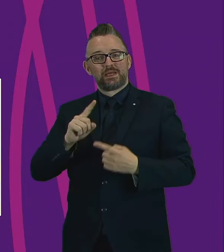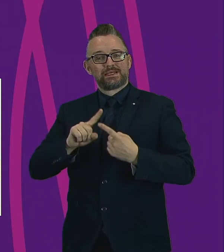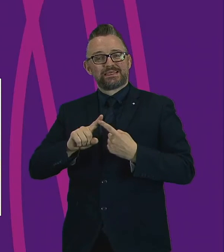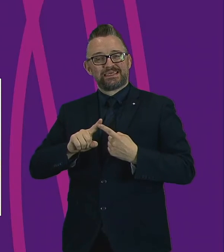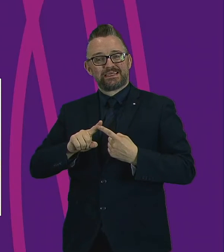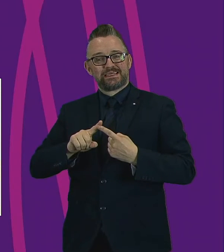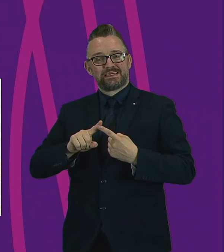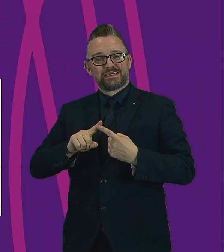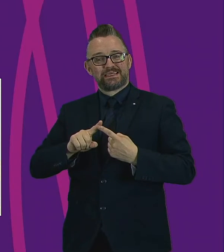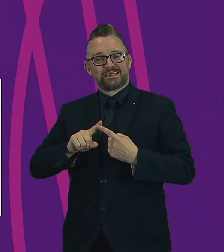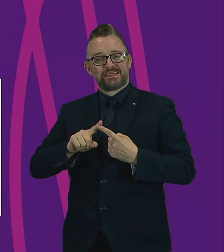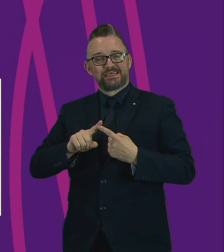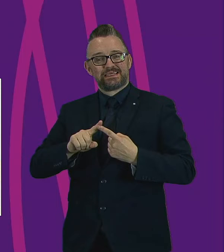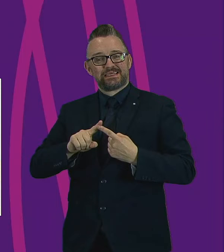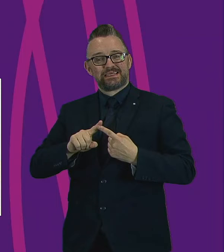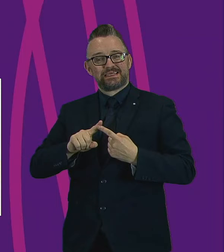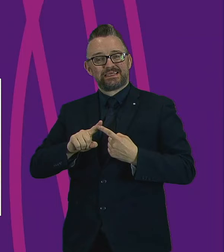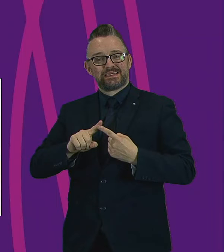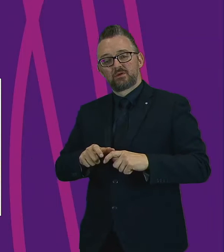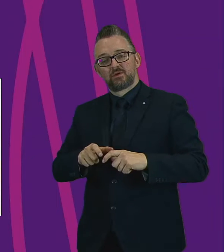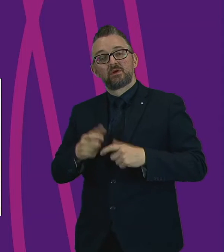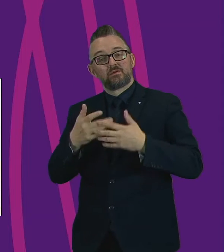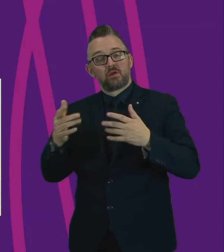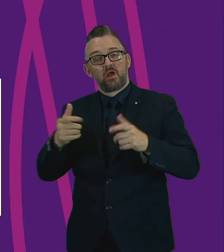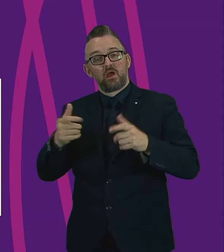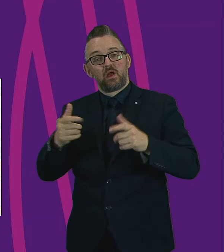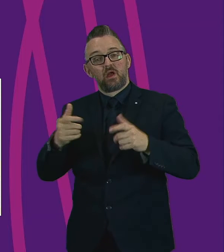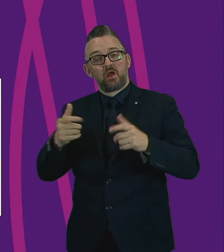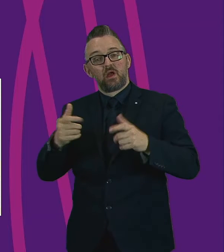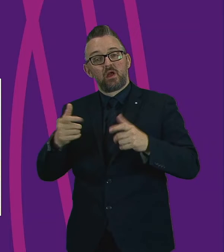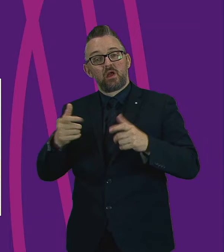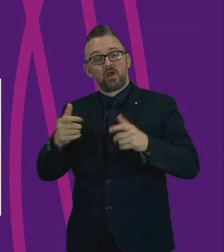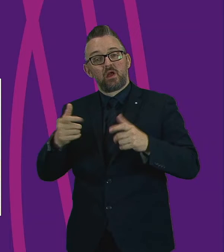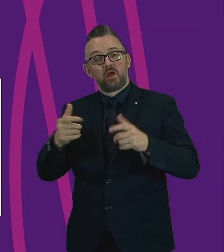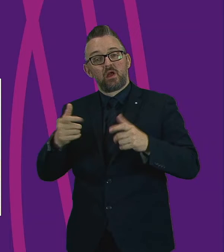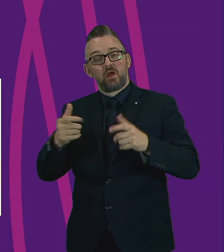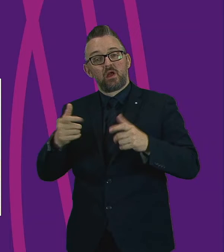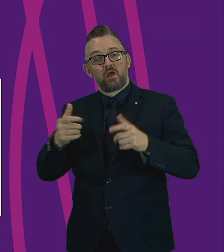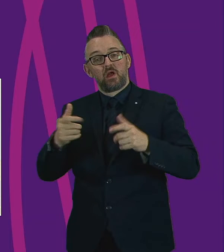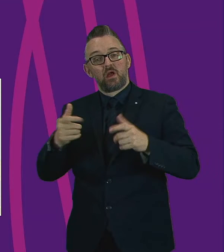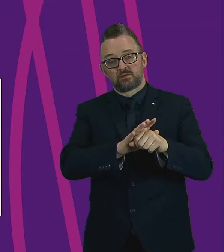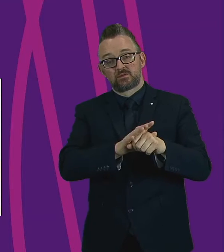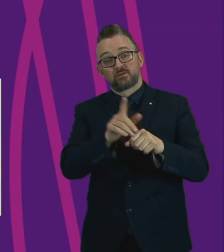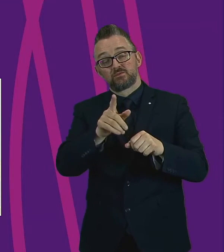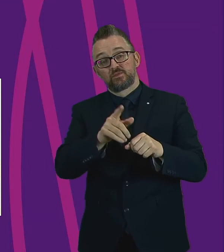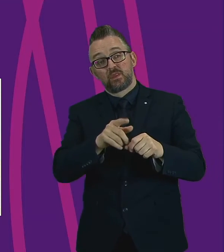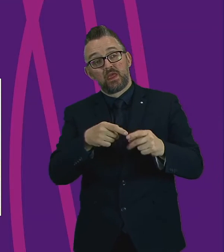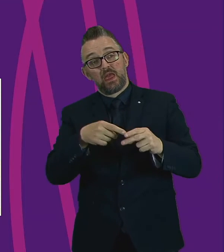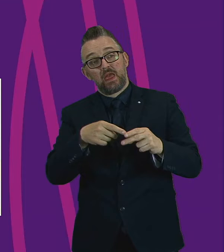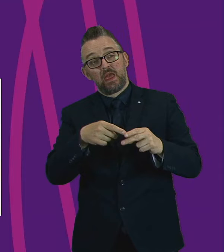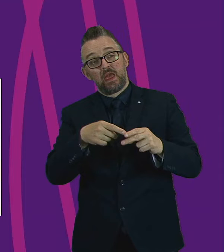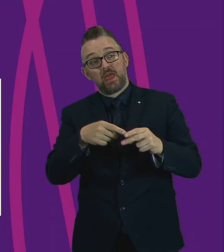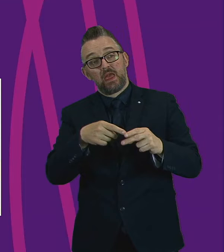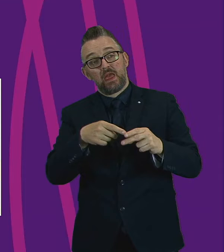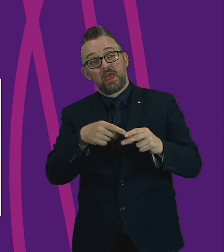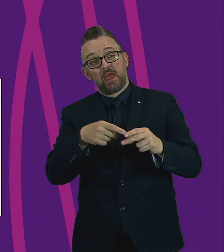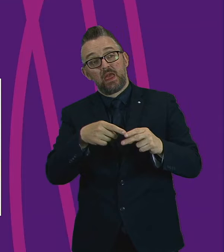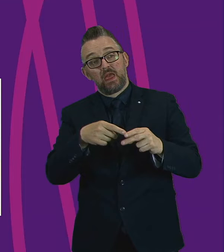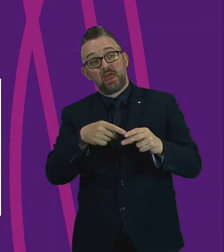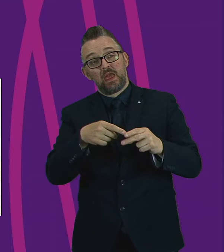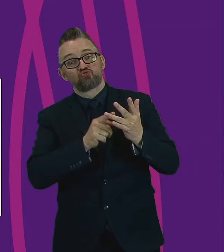large cohort of foreign companies are now resident there. Without Estonia becoming a tax haven,